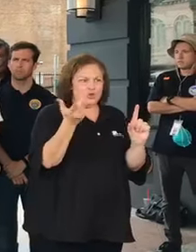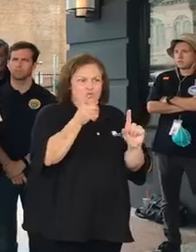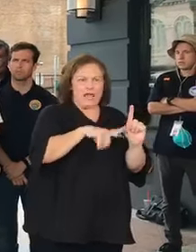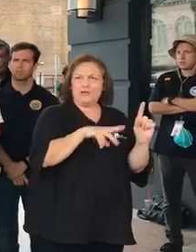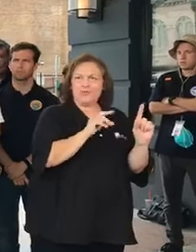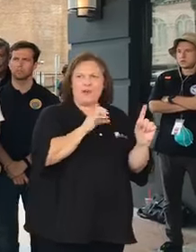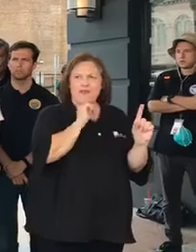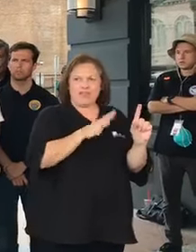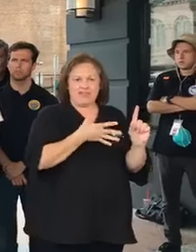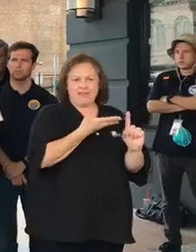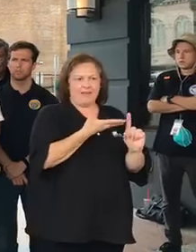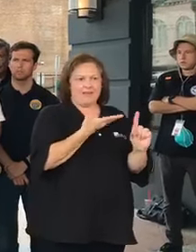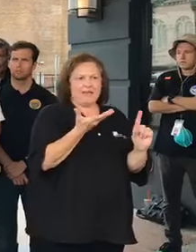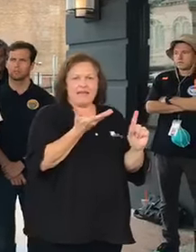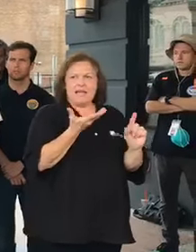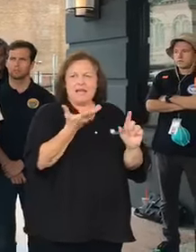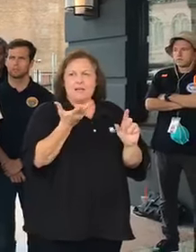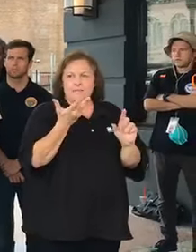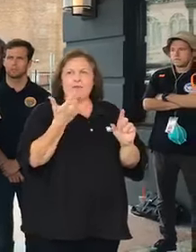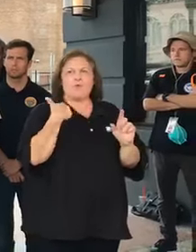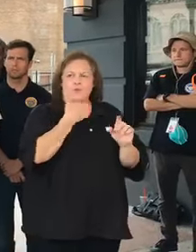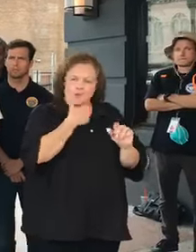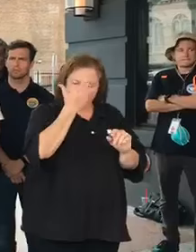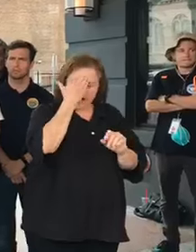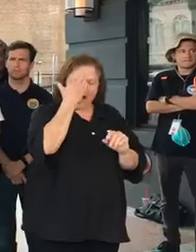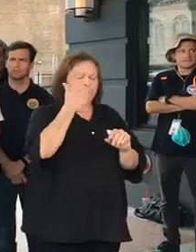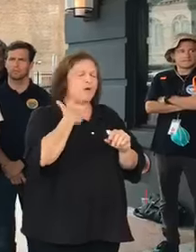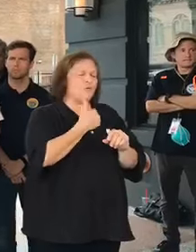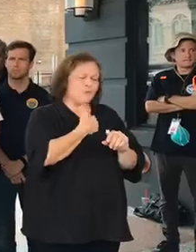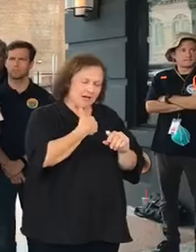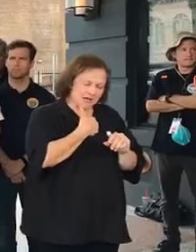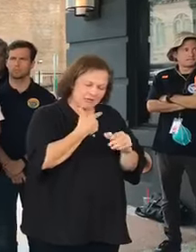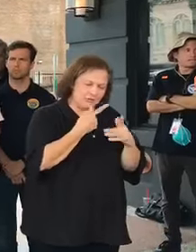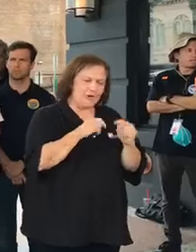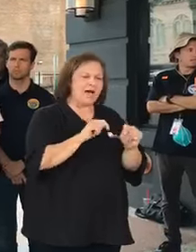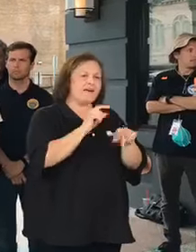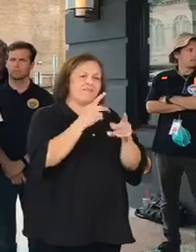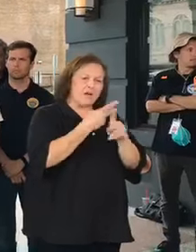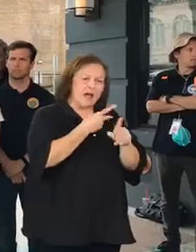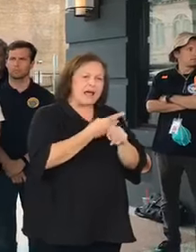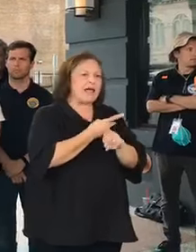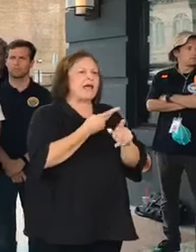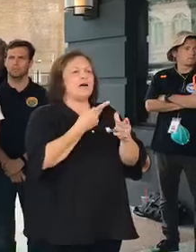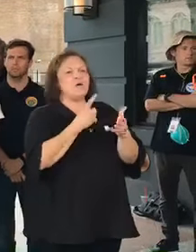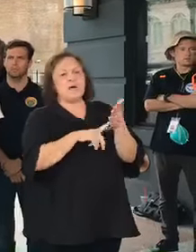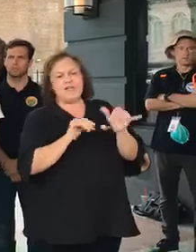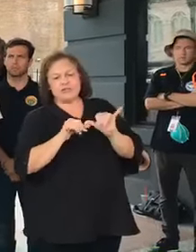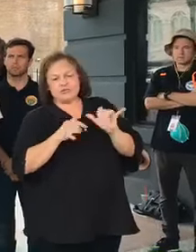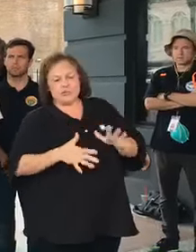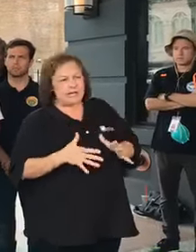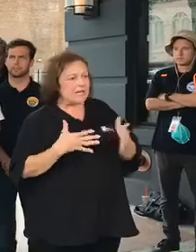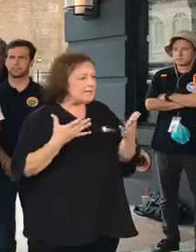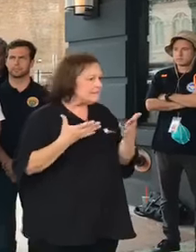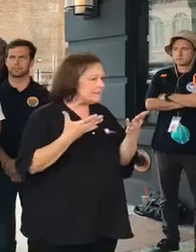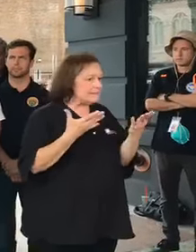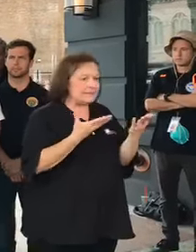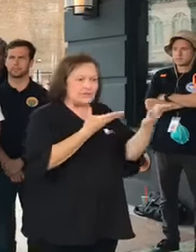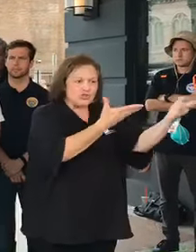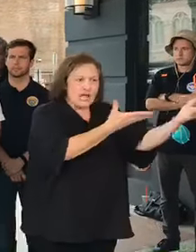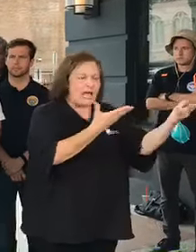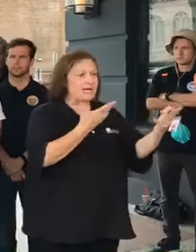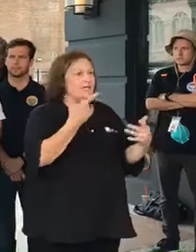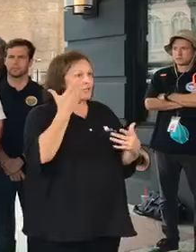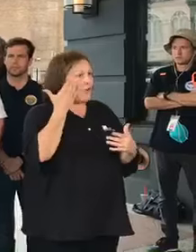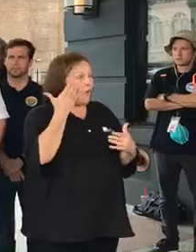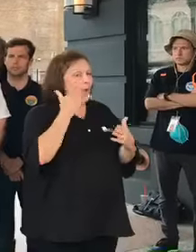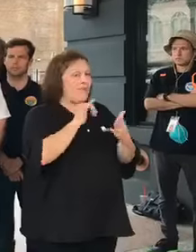could do. We are aware of it. We're working to see what protocols and what the engineers are going to suggest. This is a fairly new development that